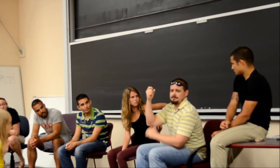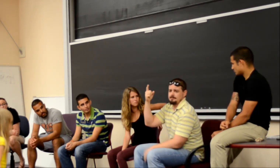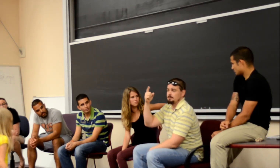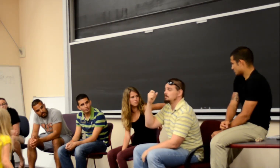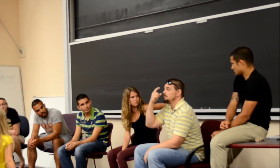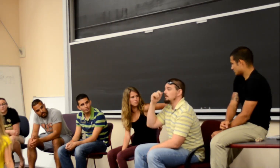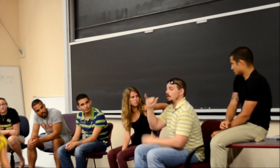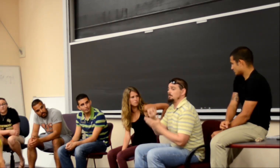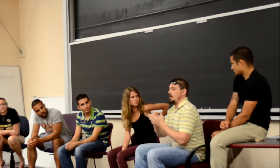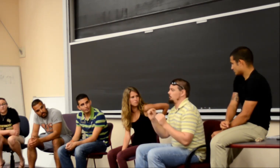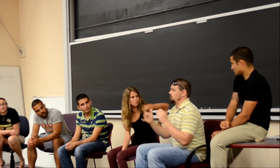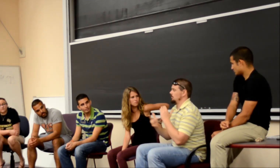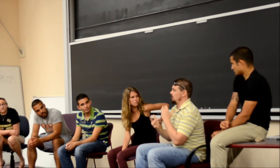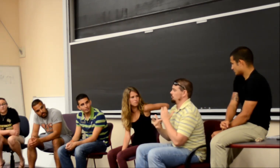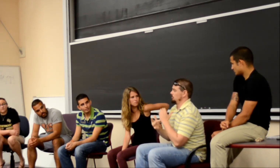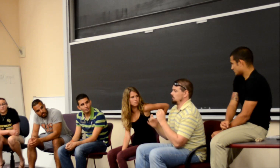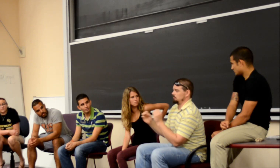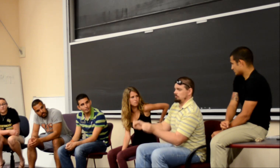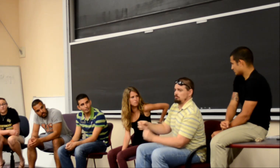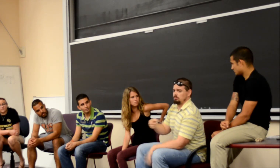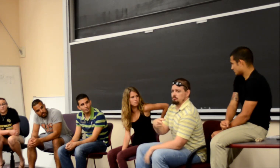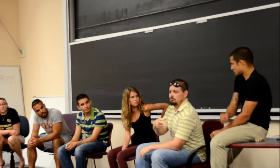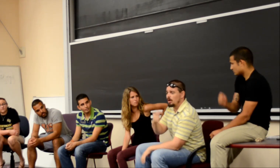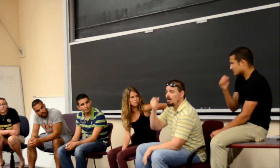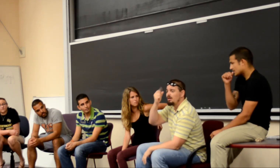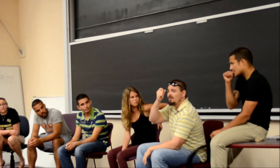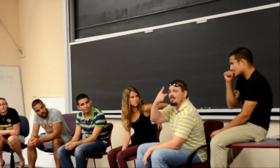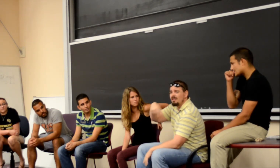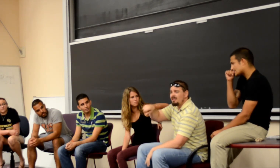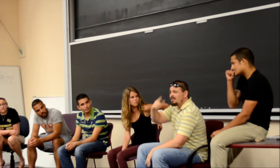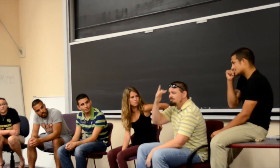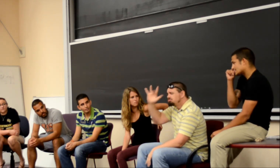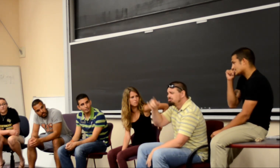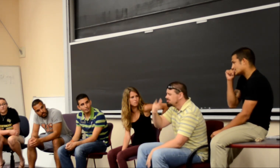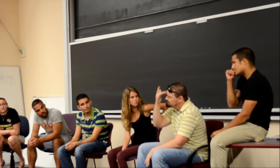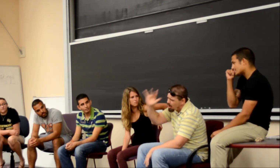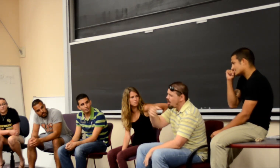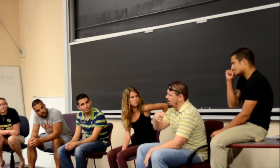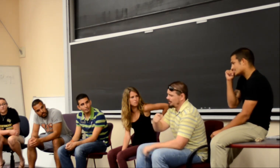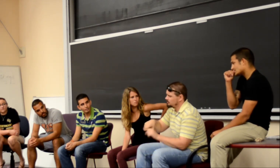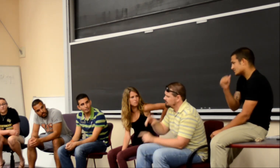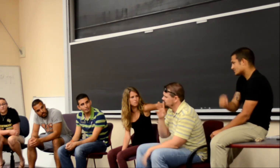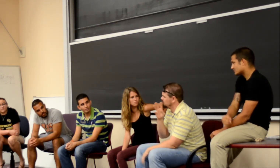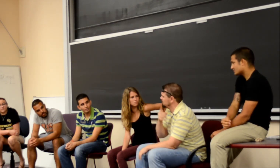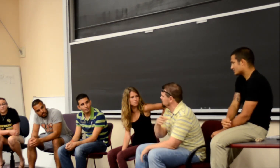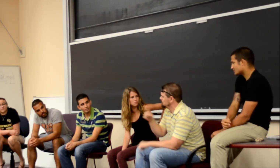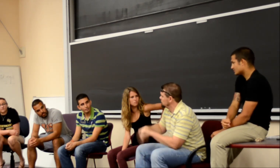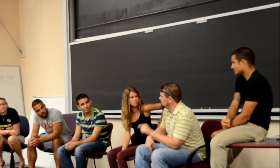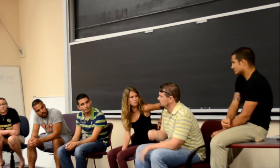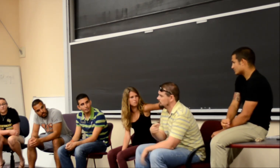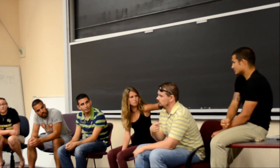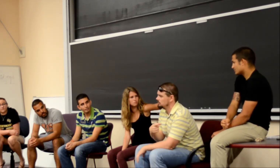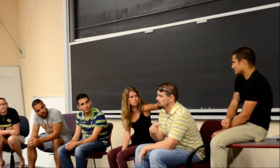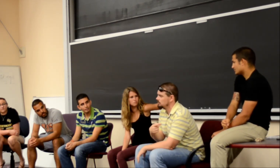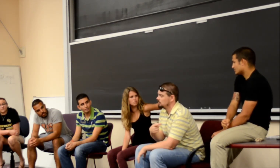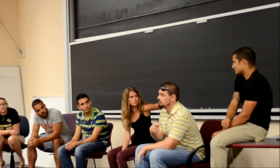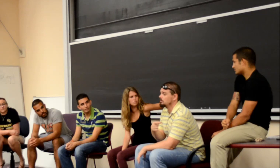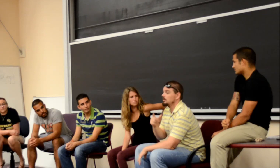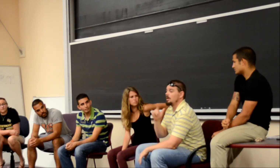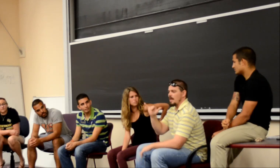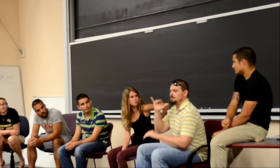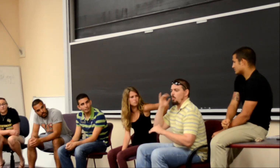formula of how to get to space. And at that time, there was no technology, no computers. He was brilliant, but he could not